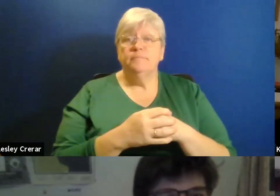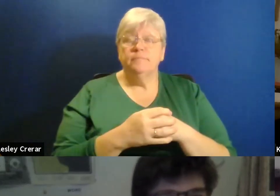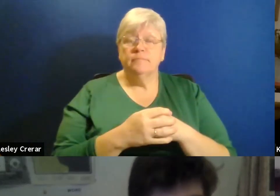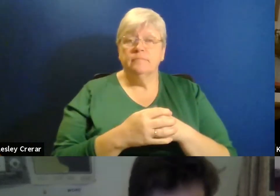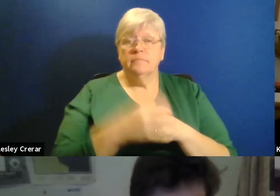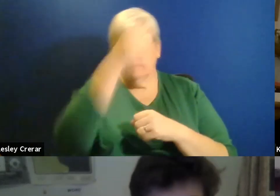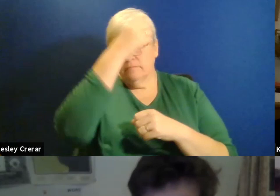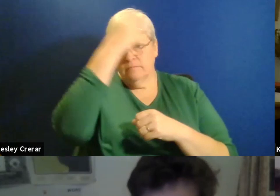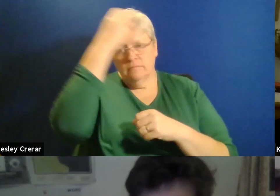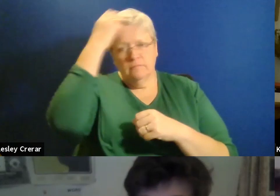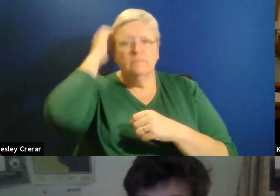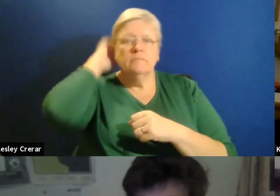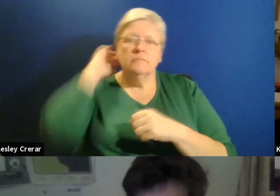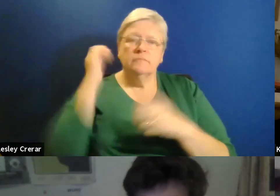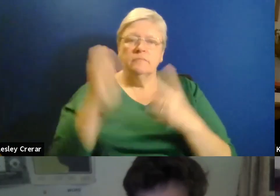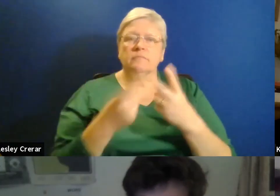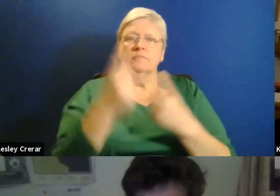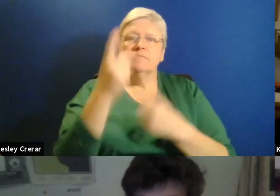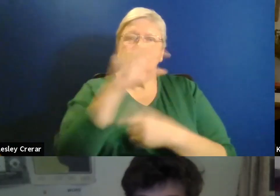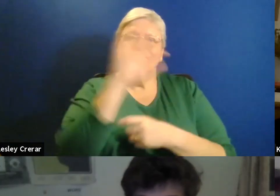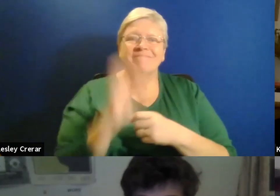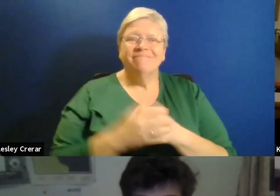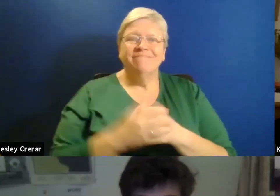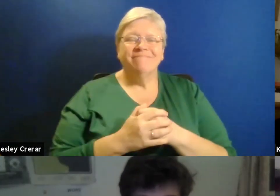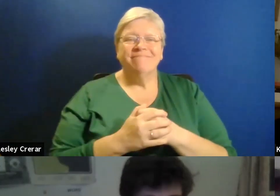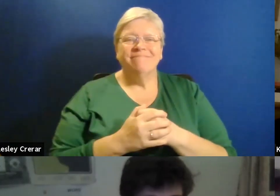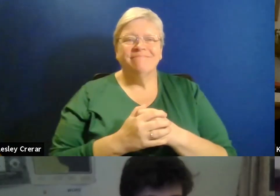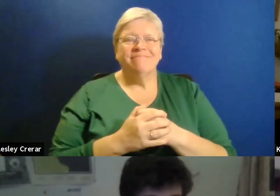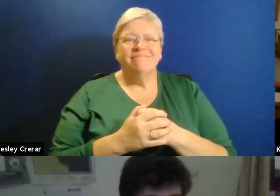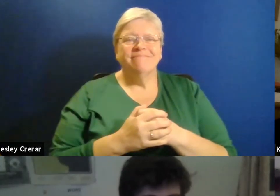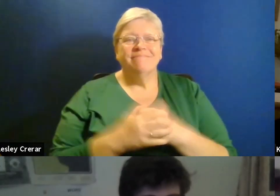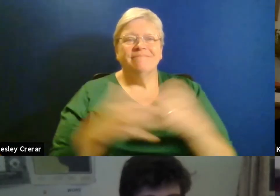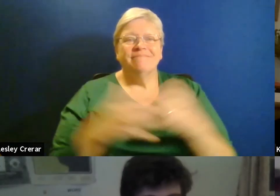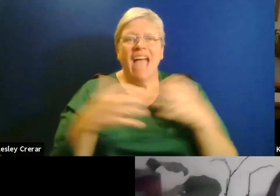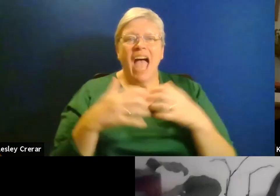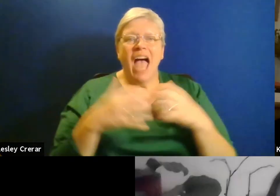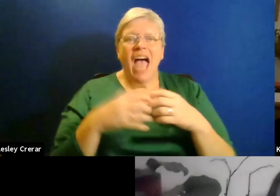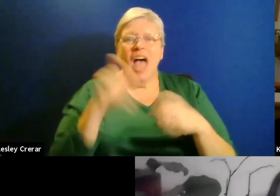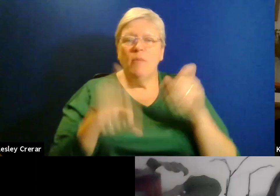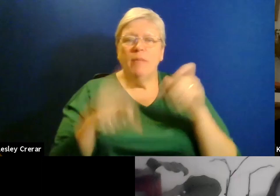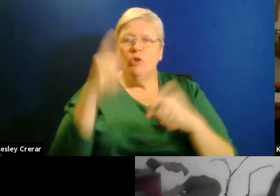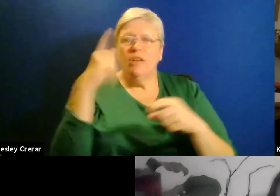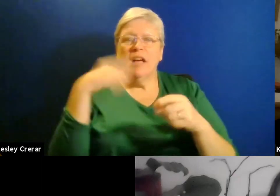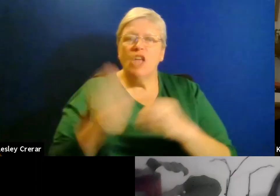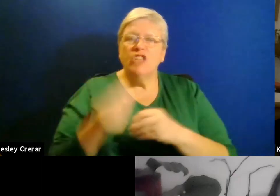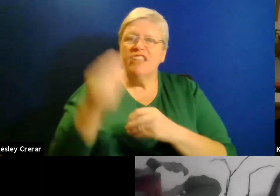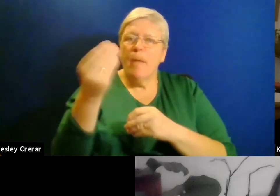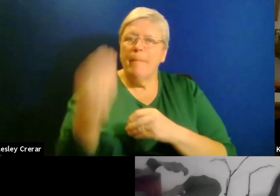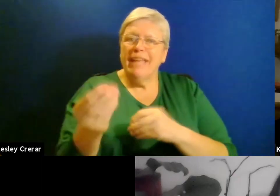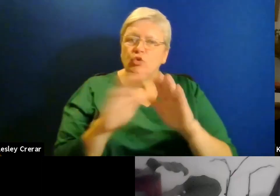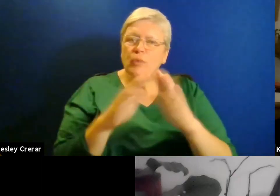We've got another question in, which is, how can people submit to these